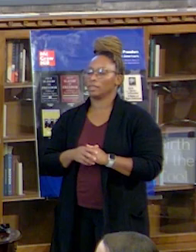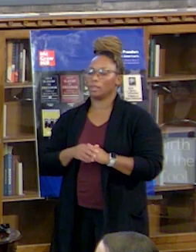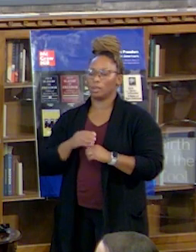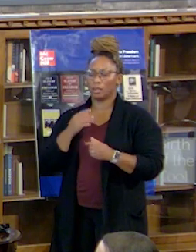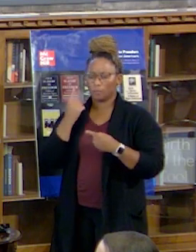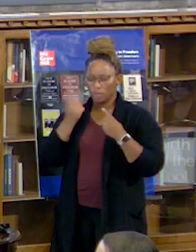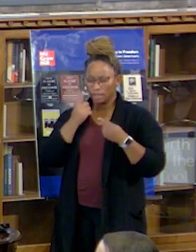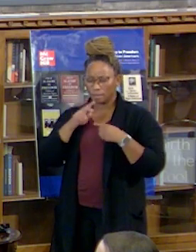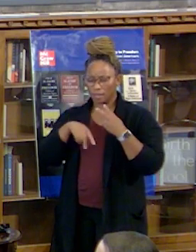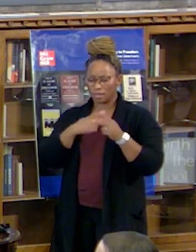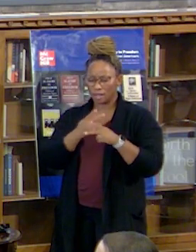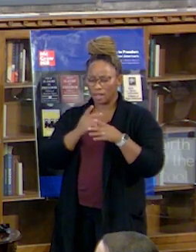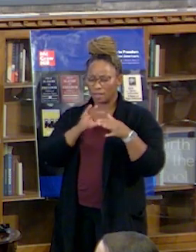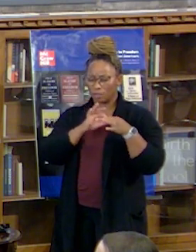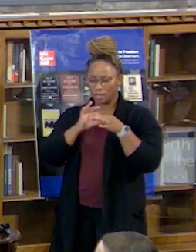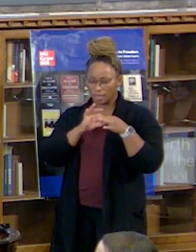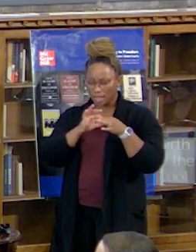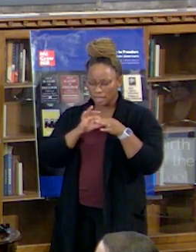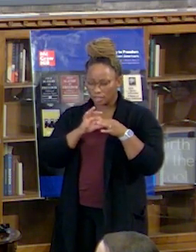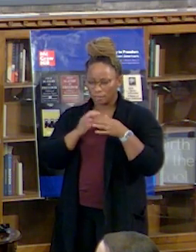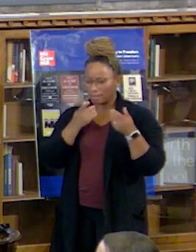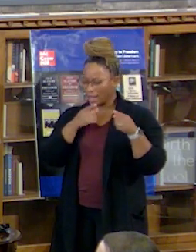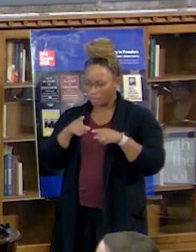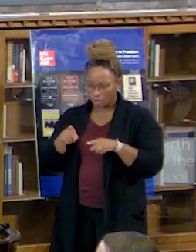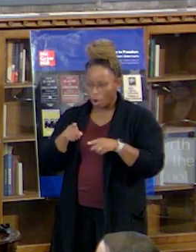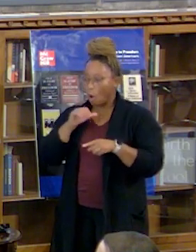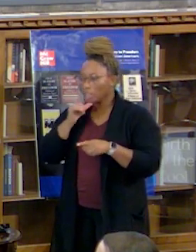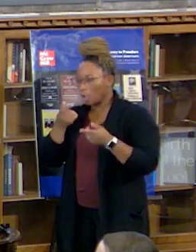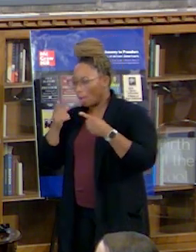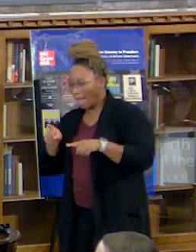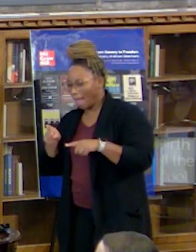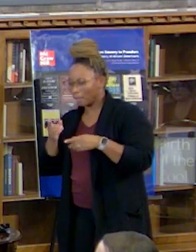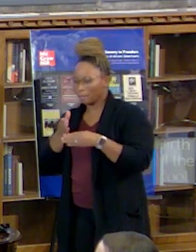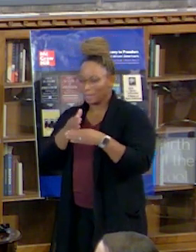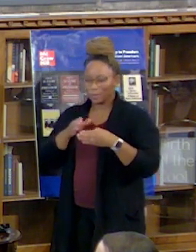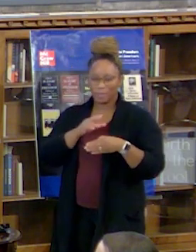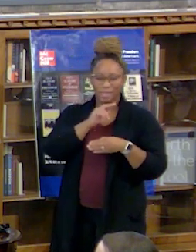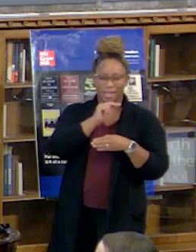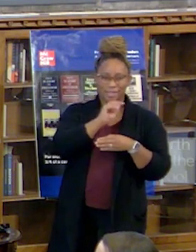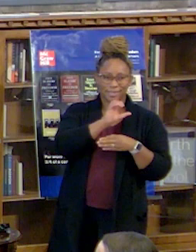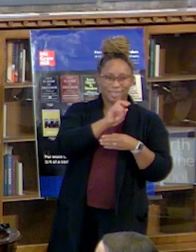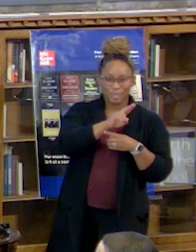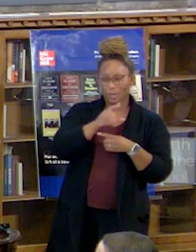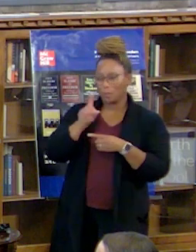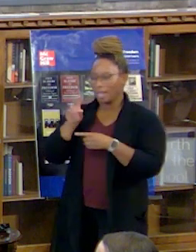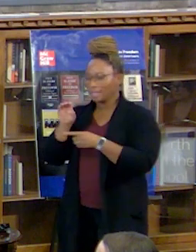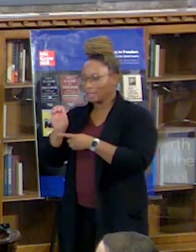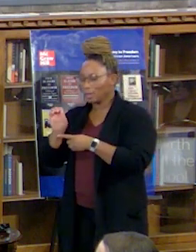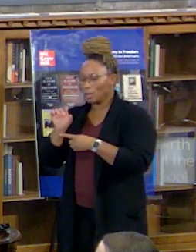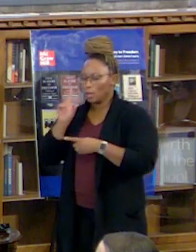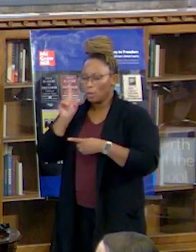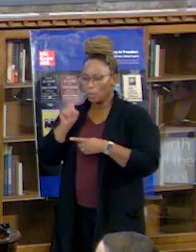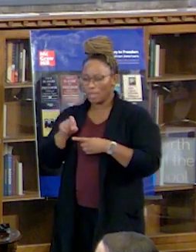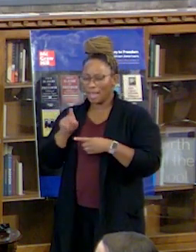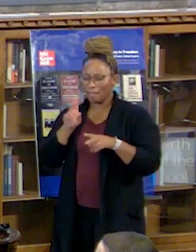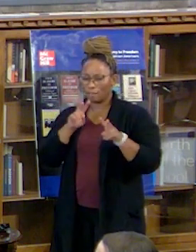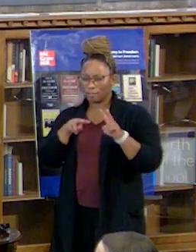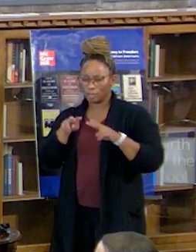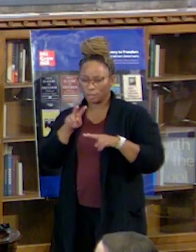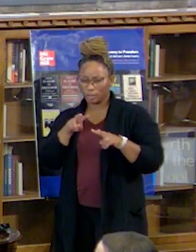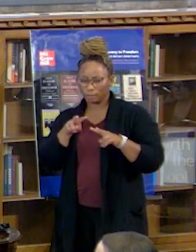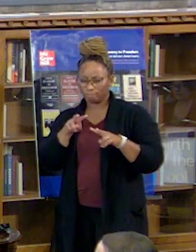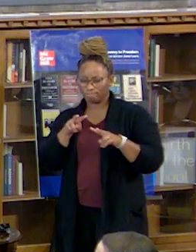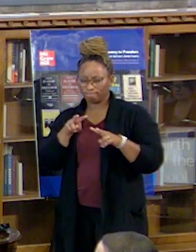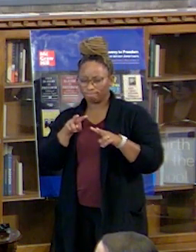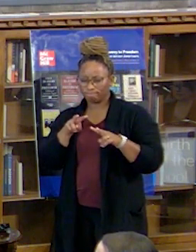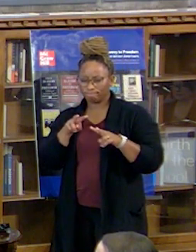relationships that occur and do not occur between Duke and North Central we actually have to look towards that kind